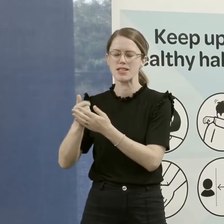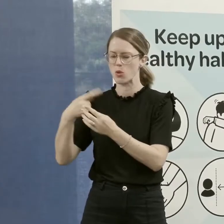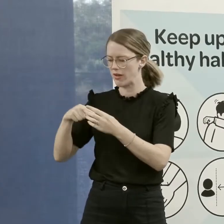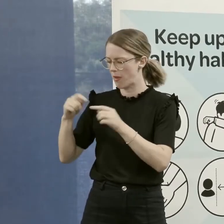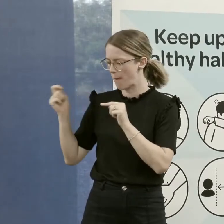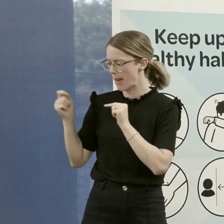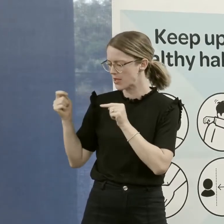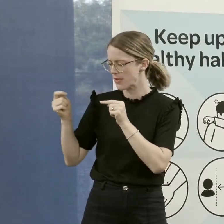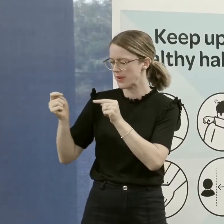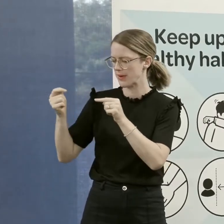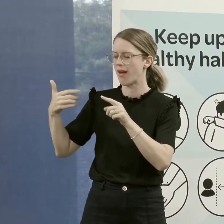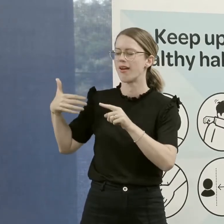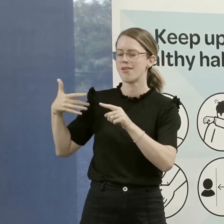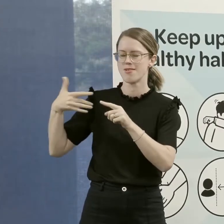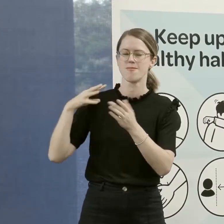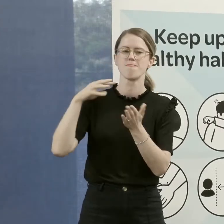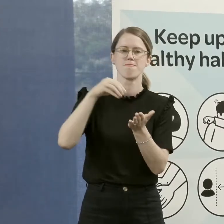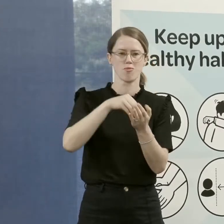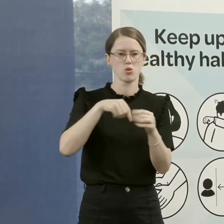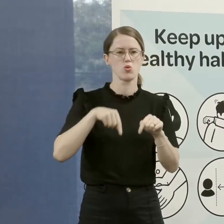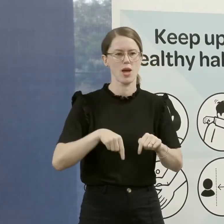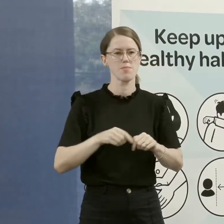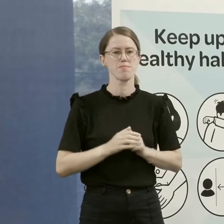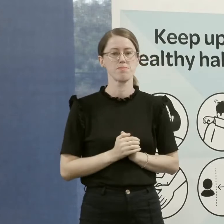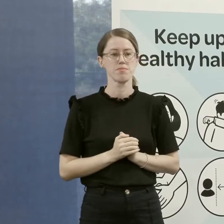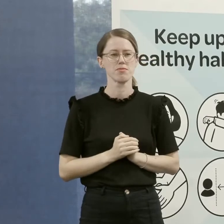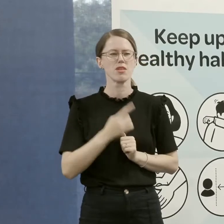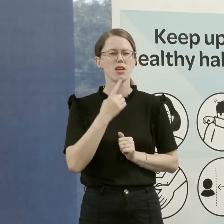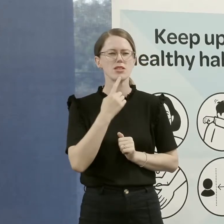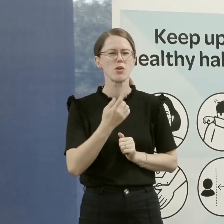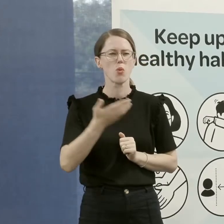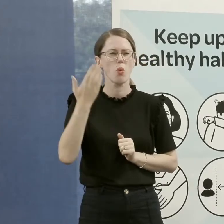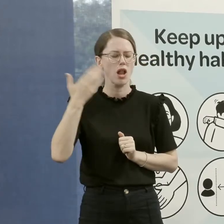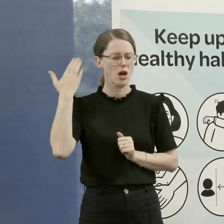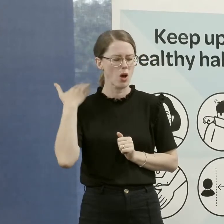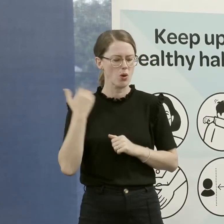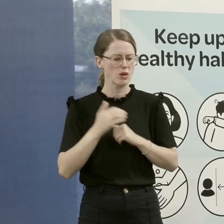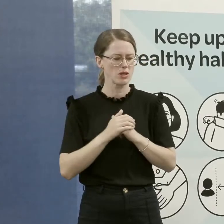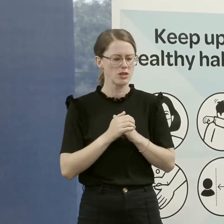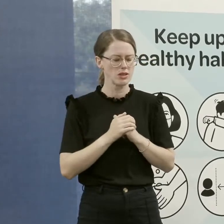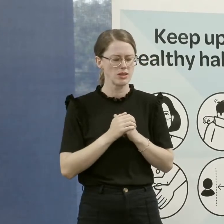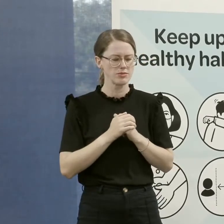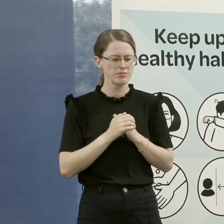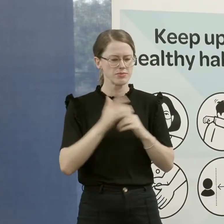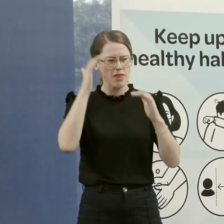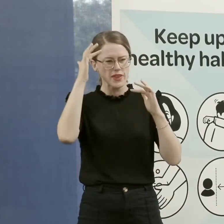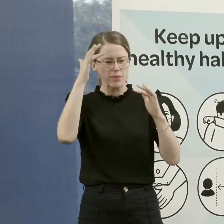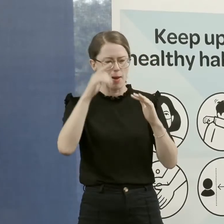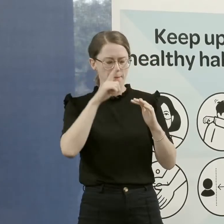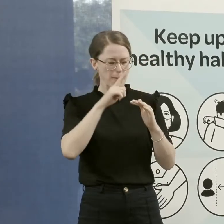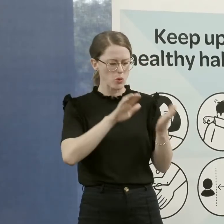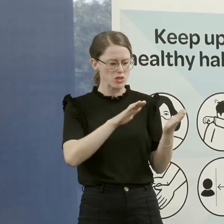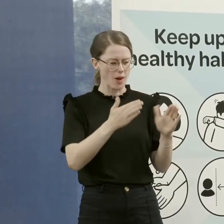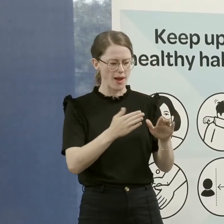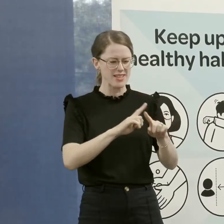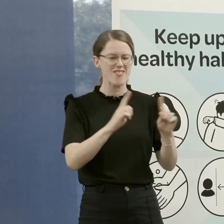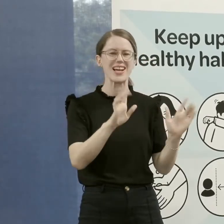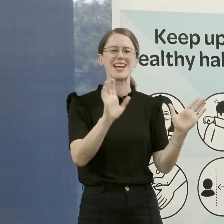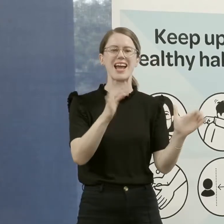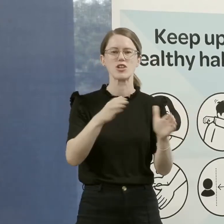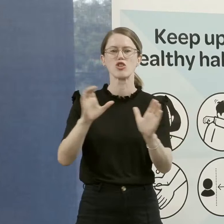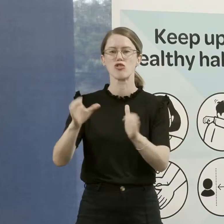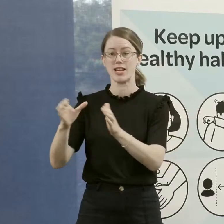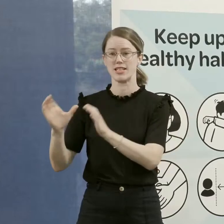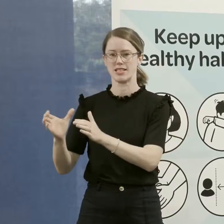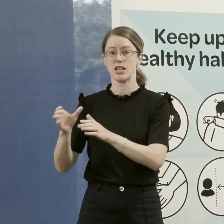and months. I mentioned a couple of weeks ago that we're also looking at how those deaths are categorised, and we're very